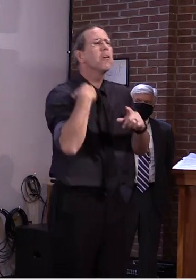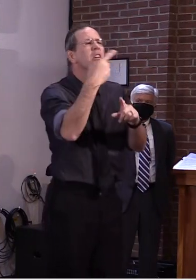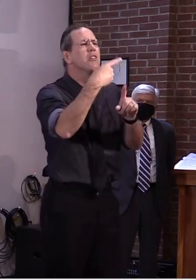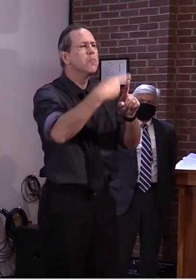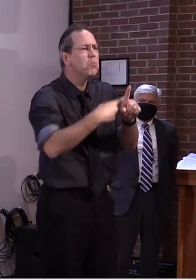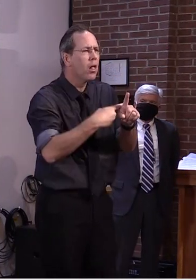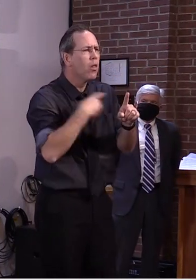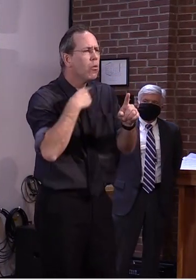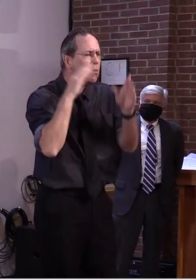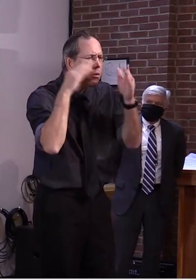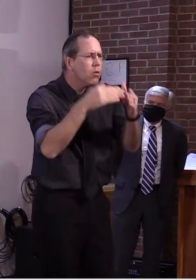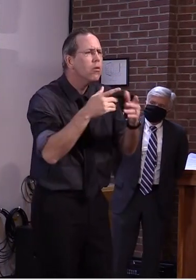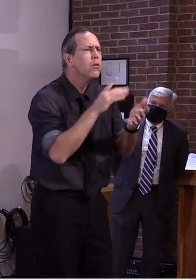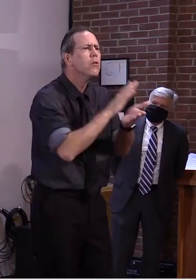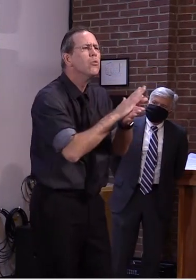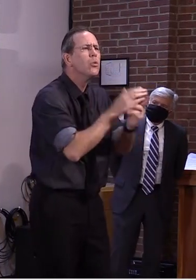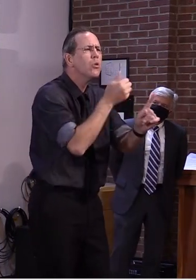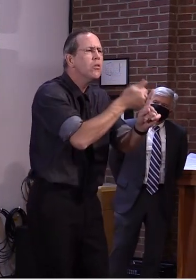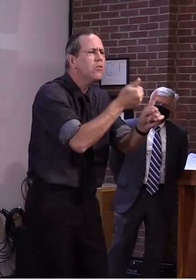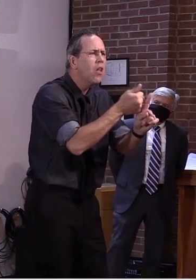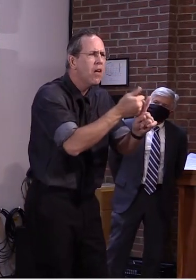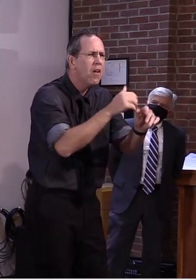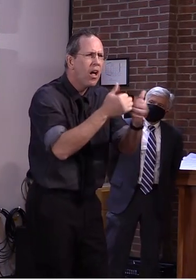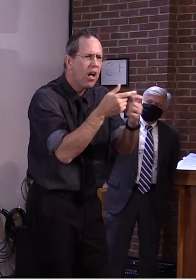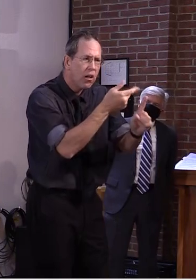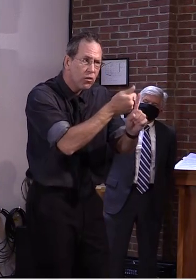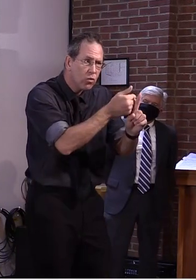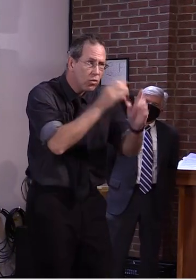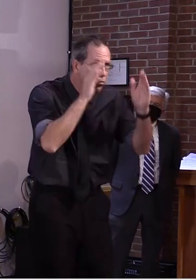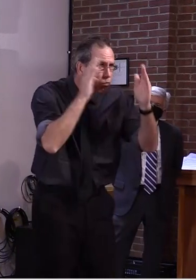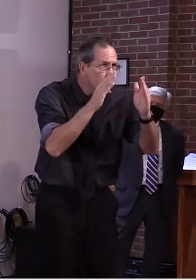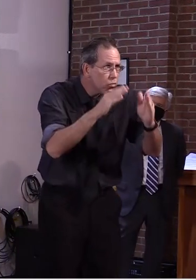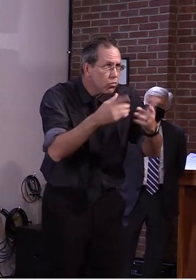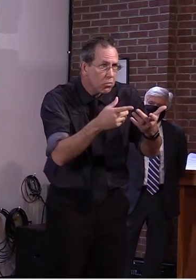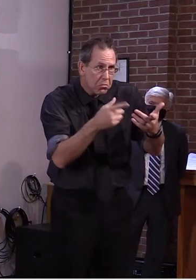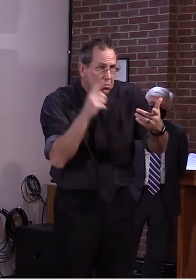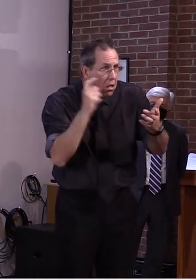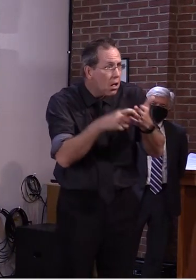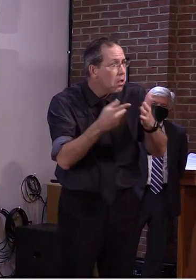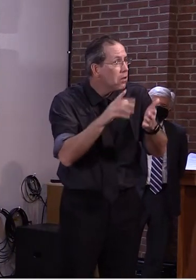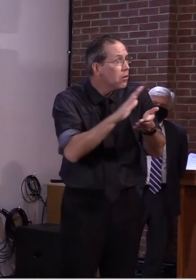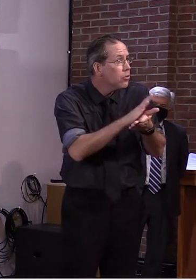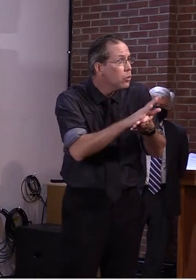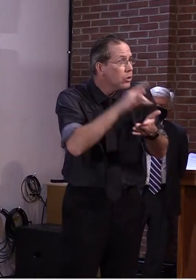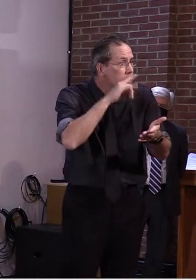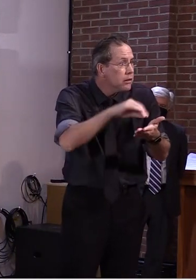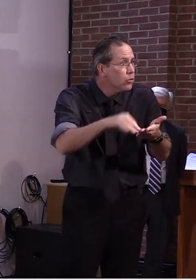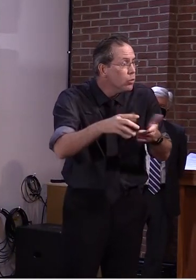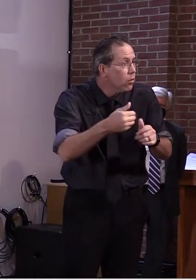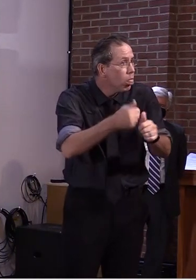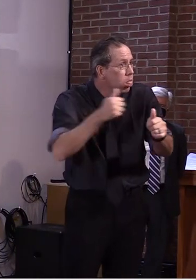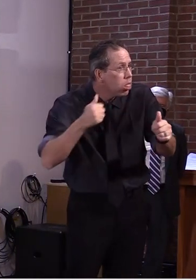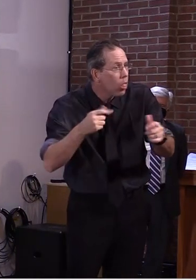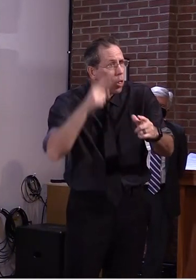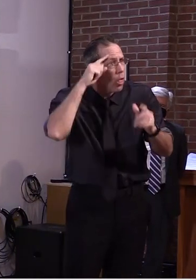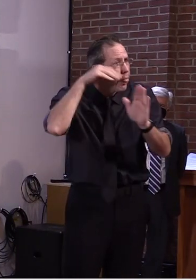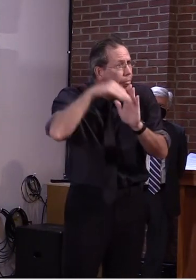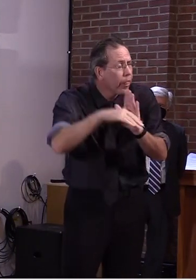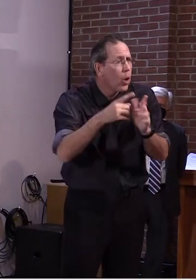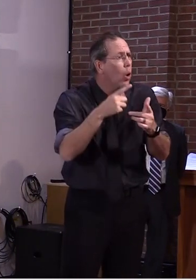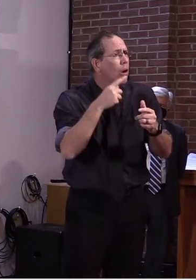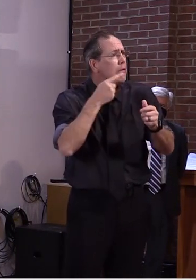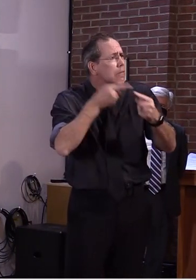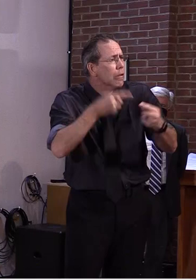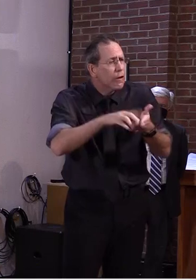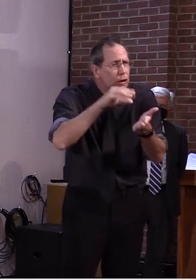make the shift to step 3 as described in our guidance. Our health guidance anticipates moving from step 2 to step 3 after